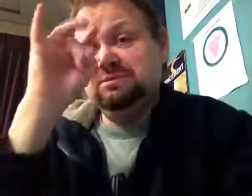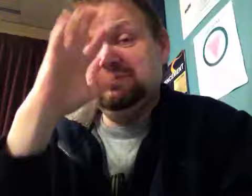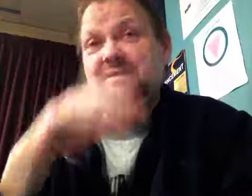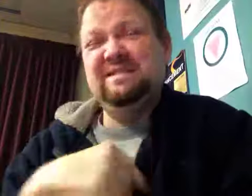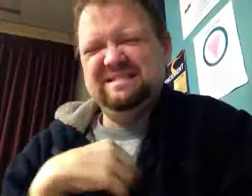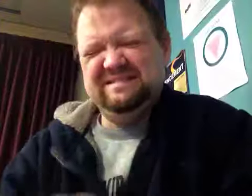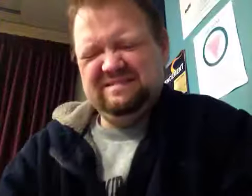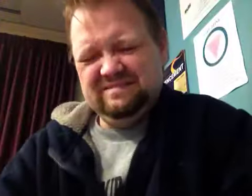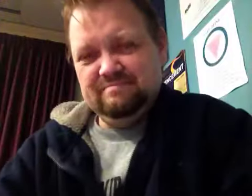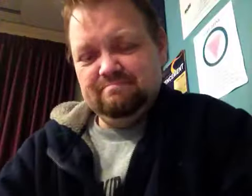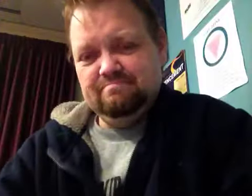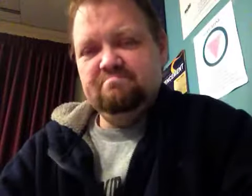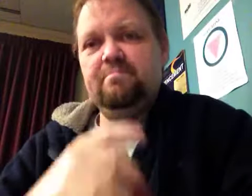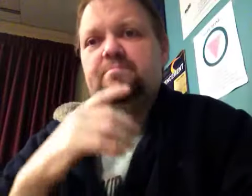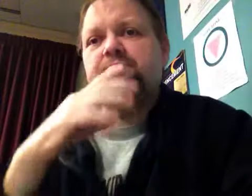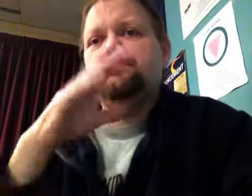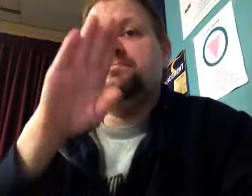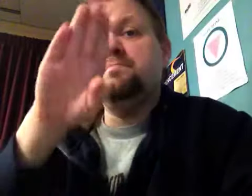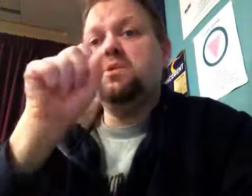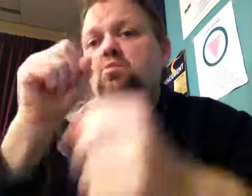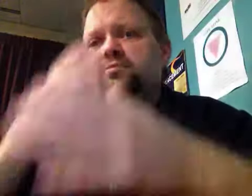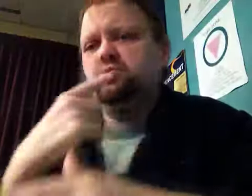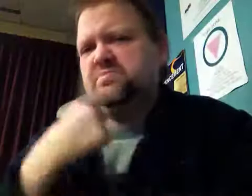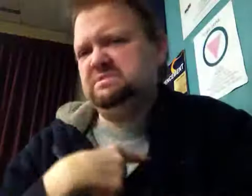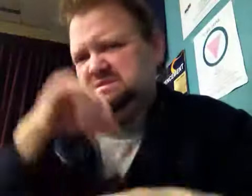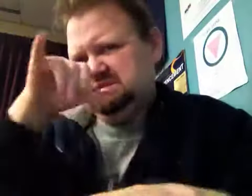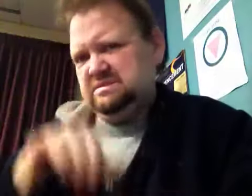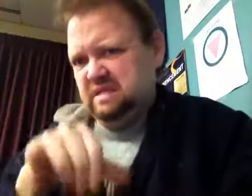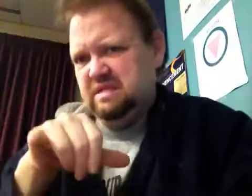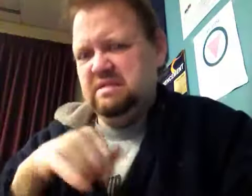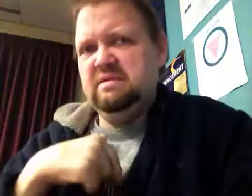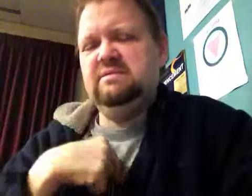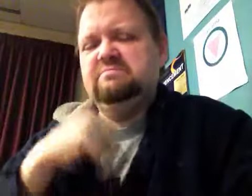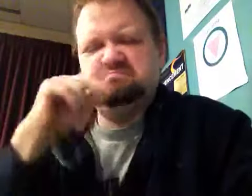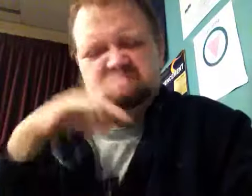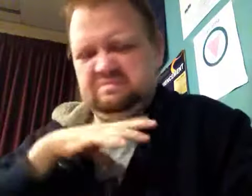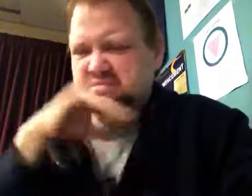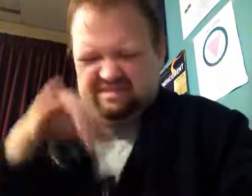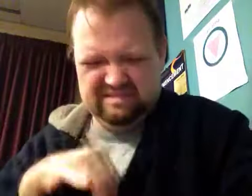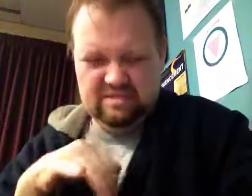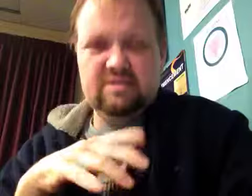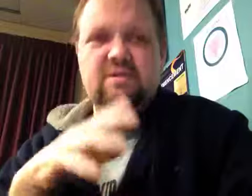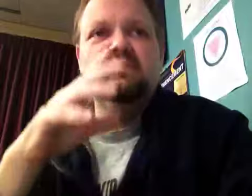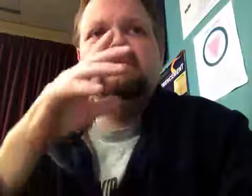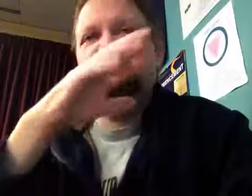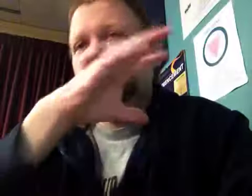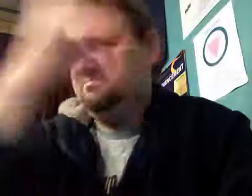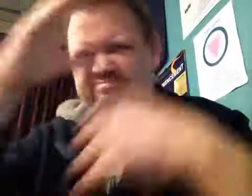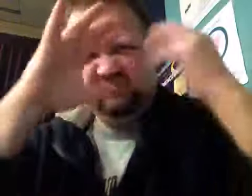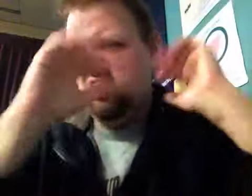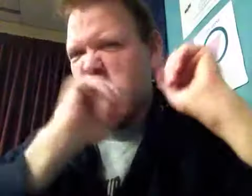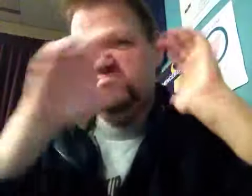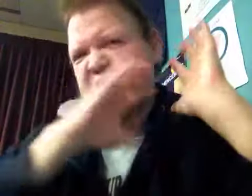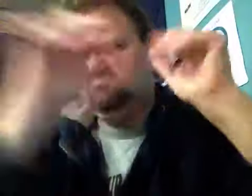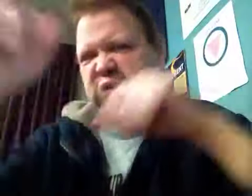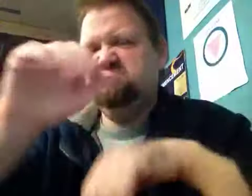from President Obama, who ordered an investigation and said the White House takes the allegations very seriously. From Congress, where 3 members of Arizona's delegation